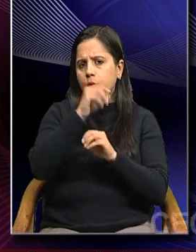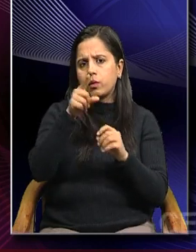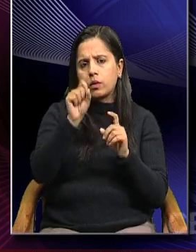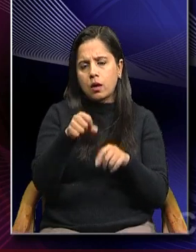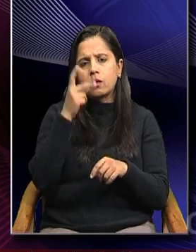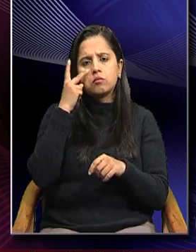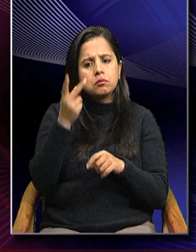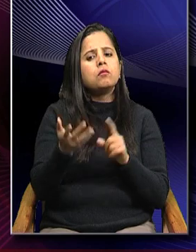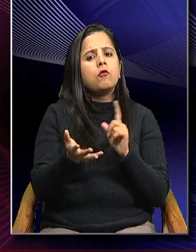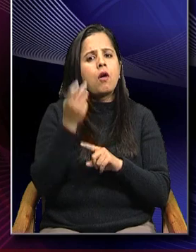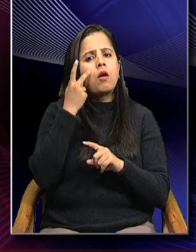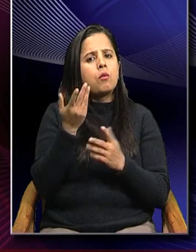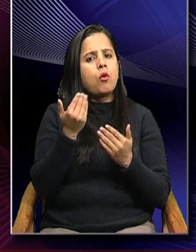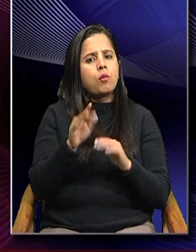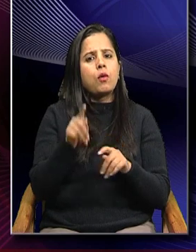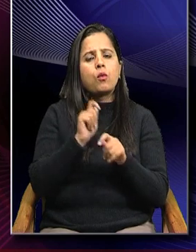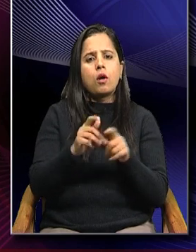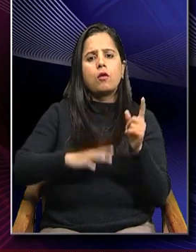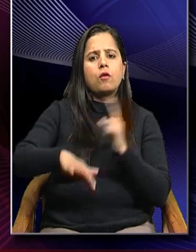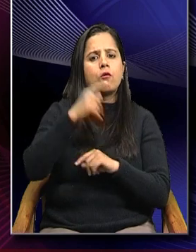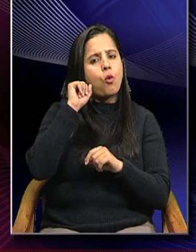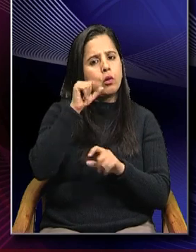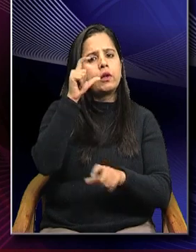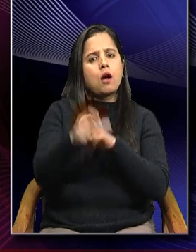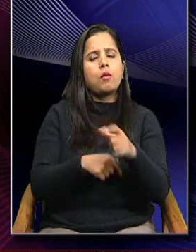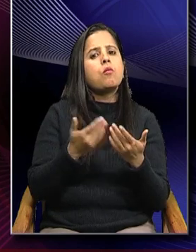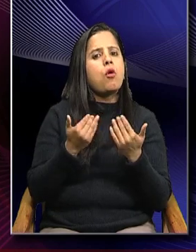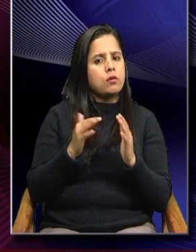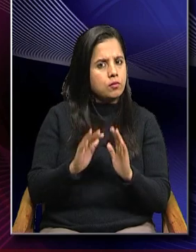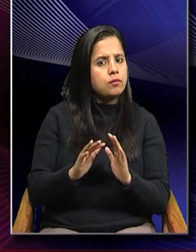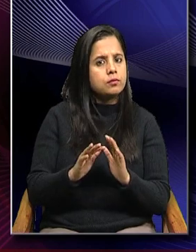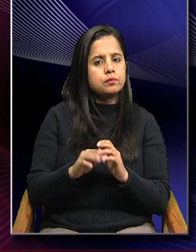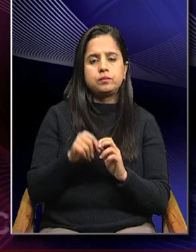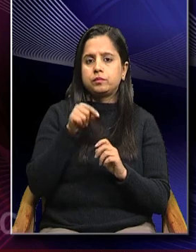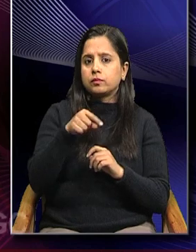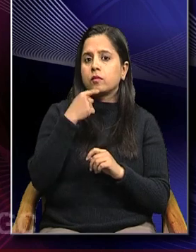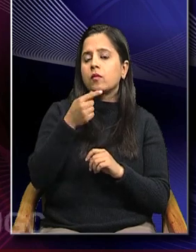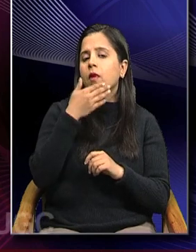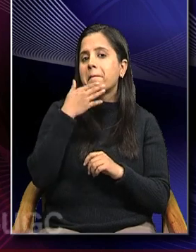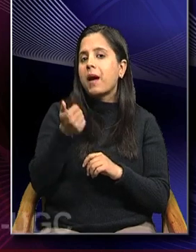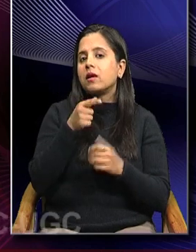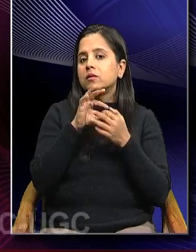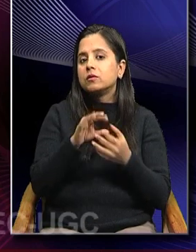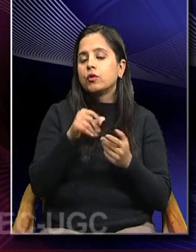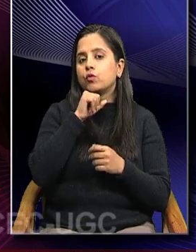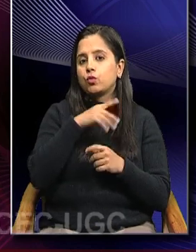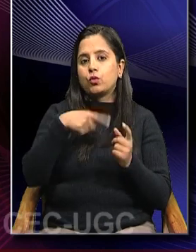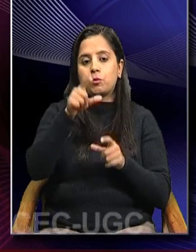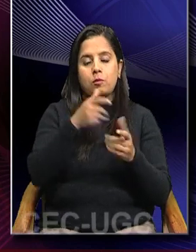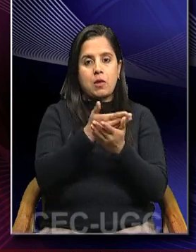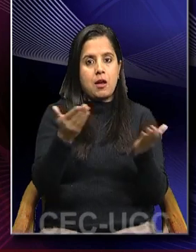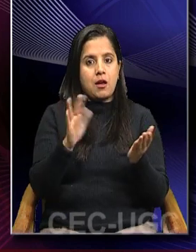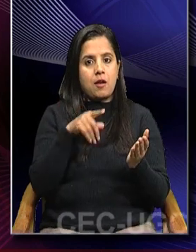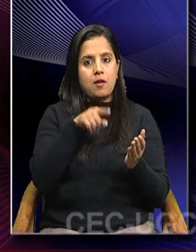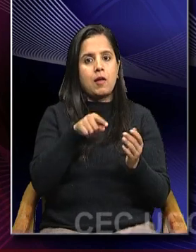find the workforce for your company. And the best part of this youthful population is that it